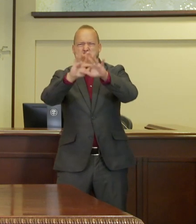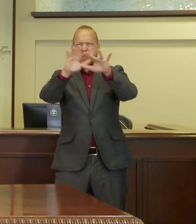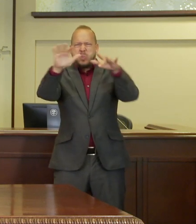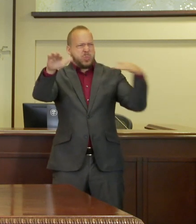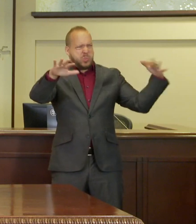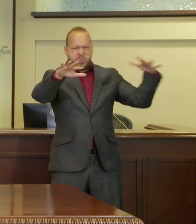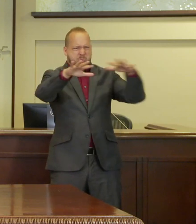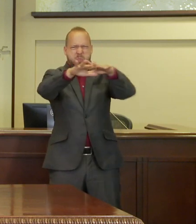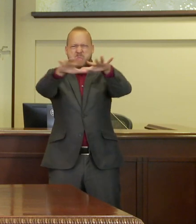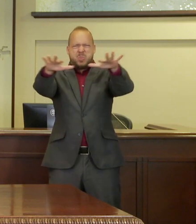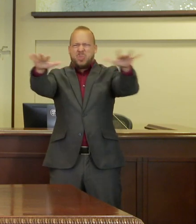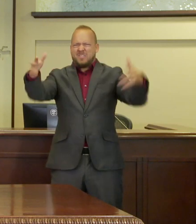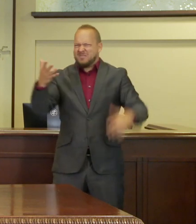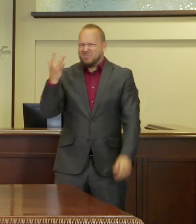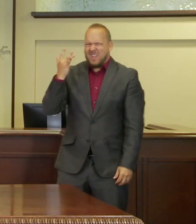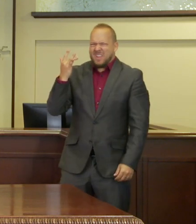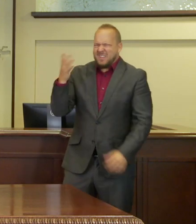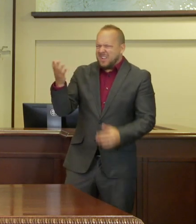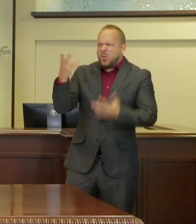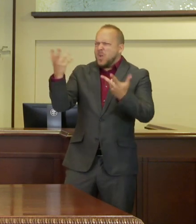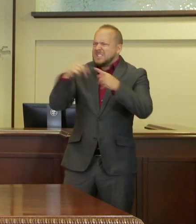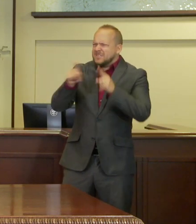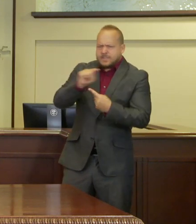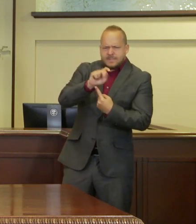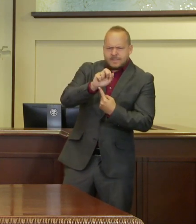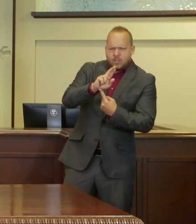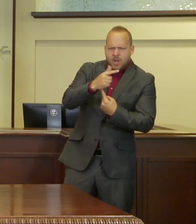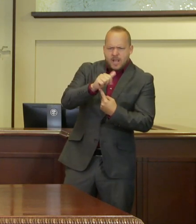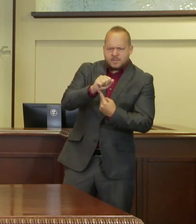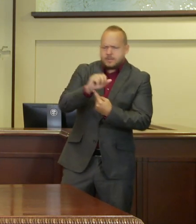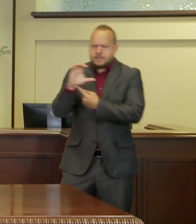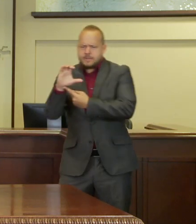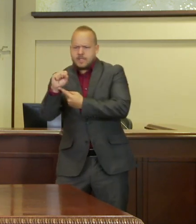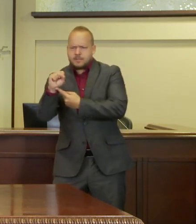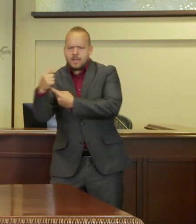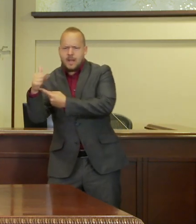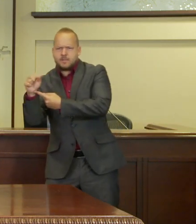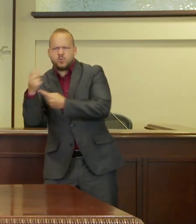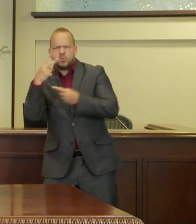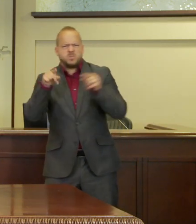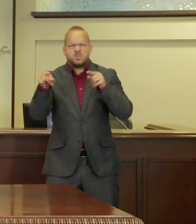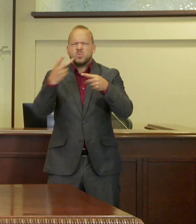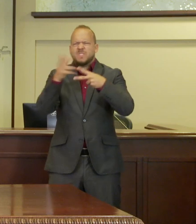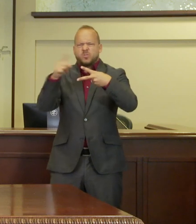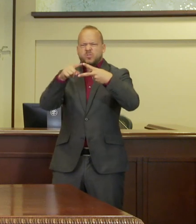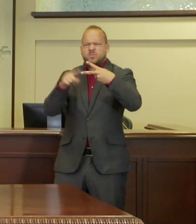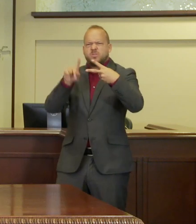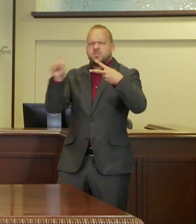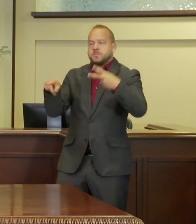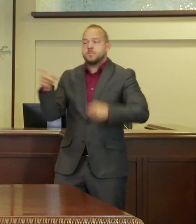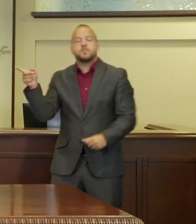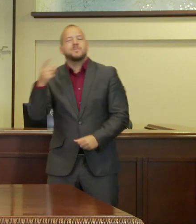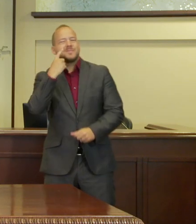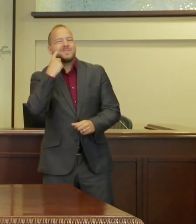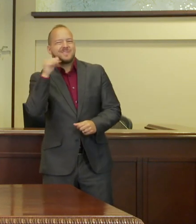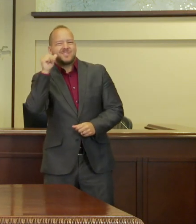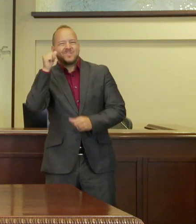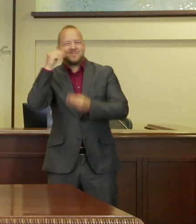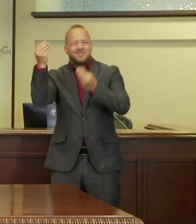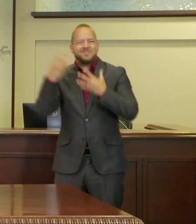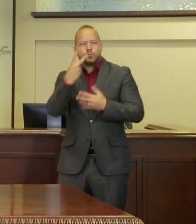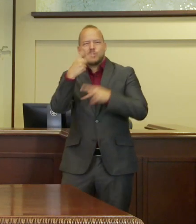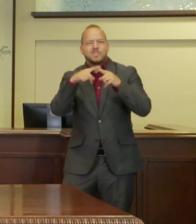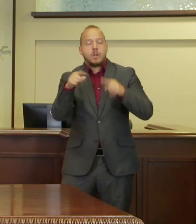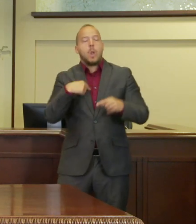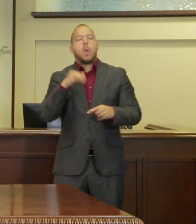So after yesterday, I was taken to school on the difference between tear gas and CS gas, and now, as I understand it,